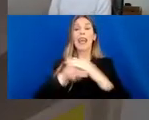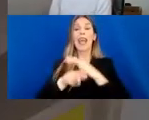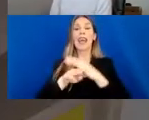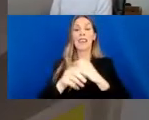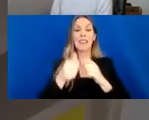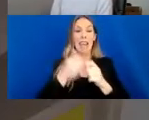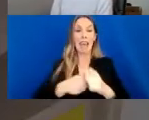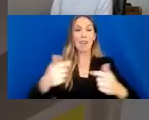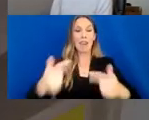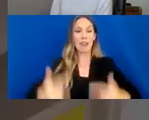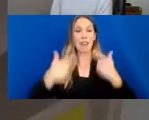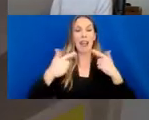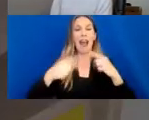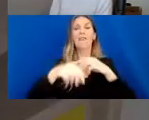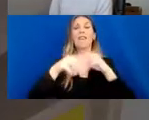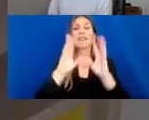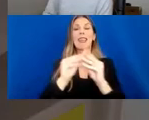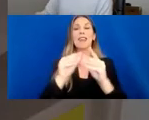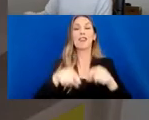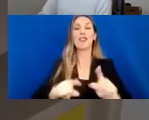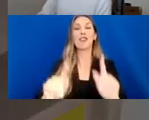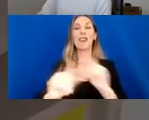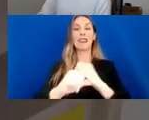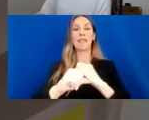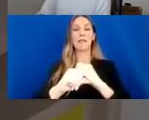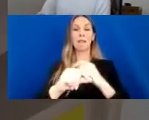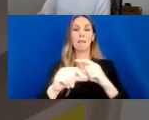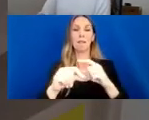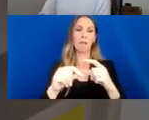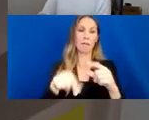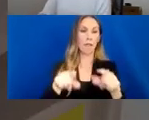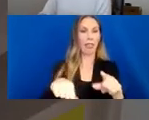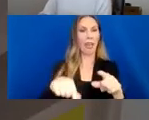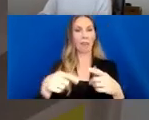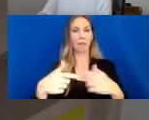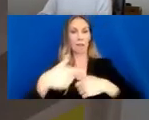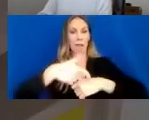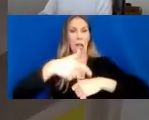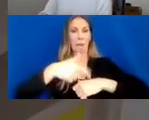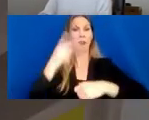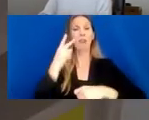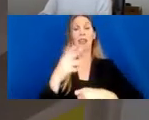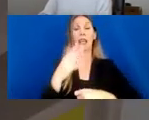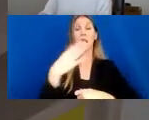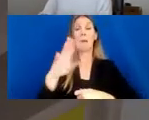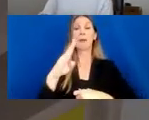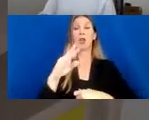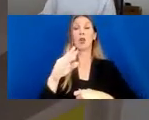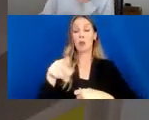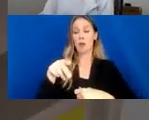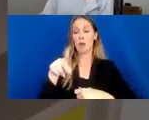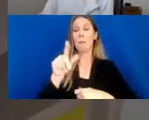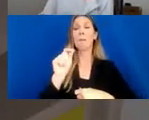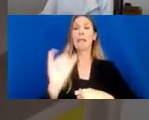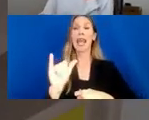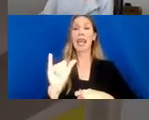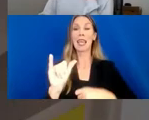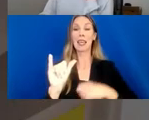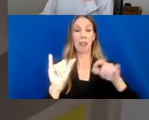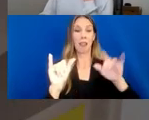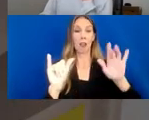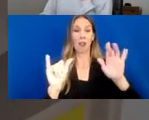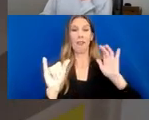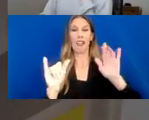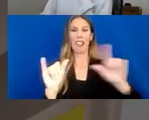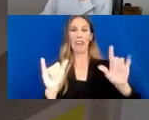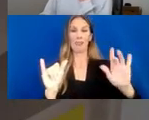live session during the conference. When you see a blue play button to the left of the title, that will signify